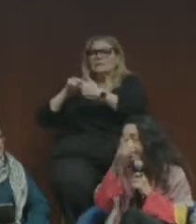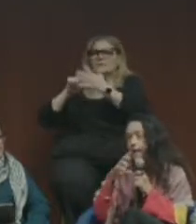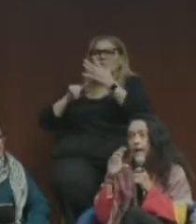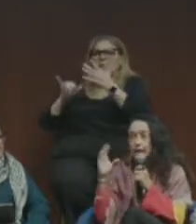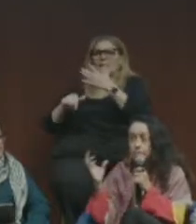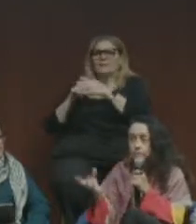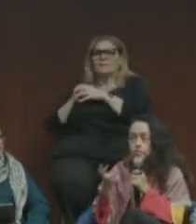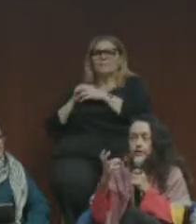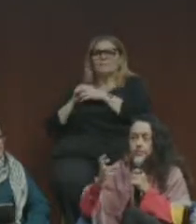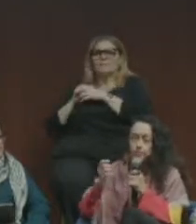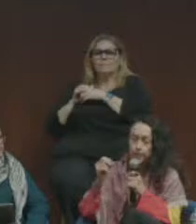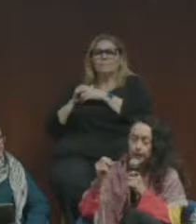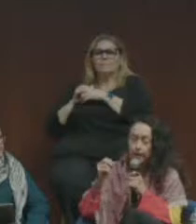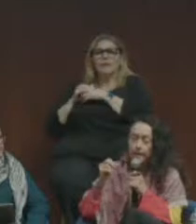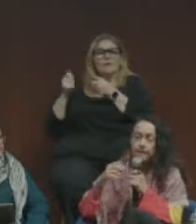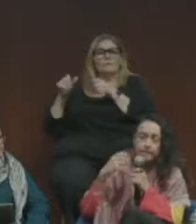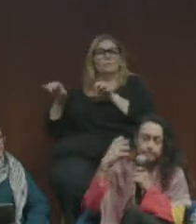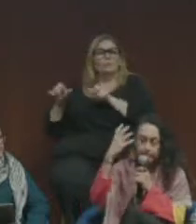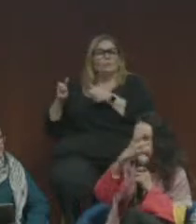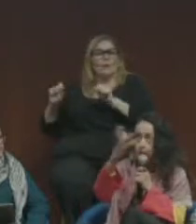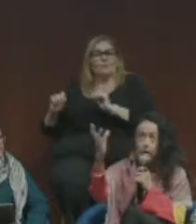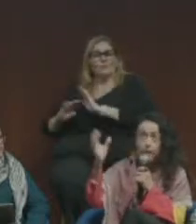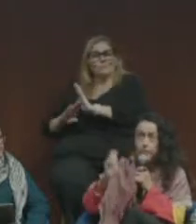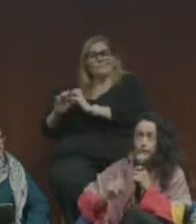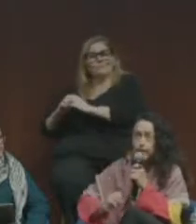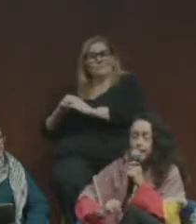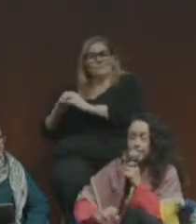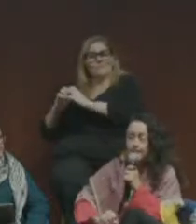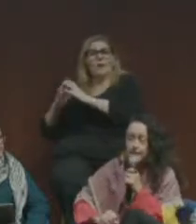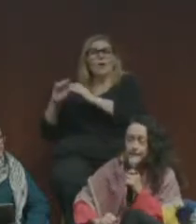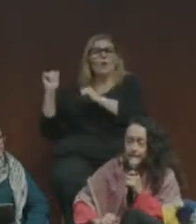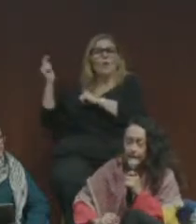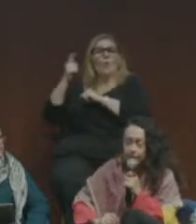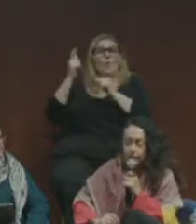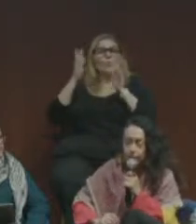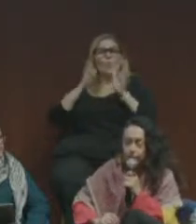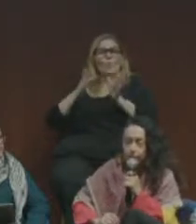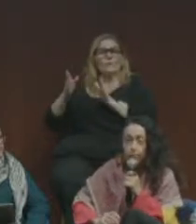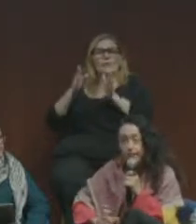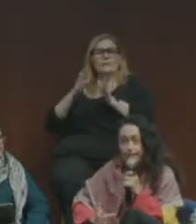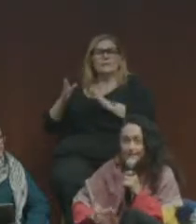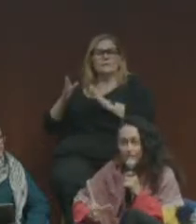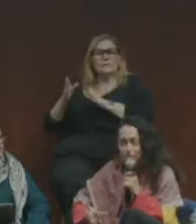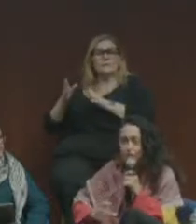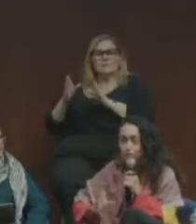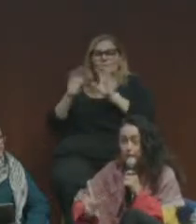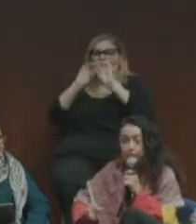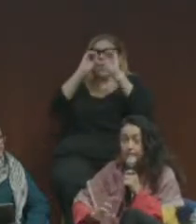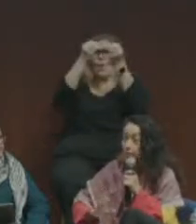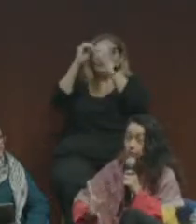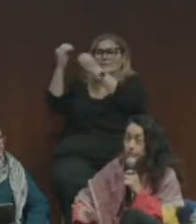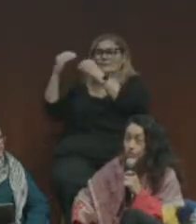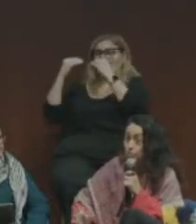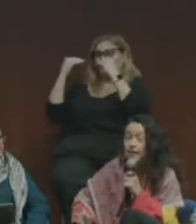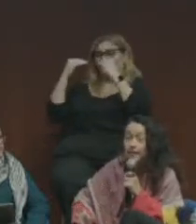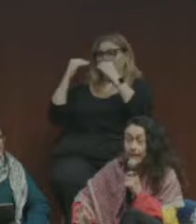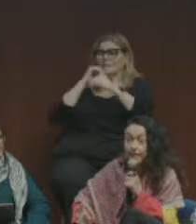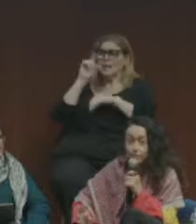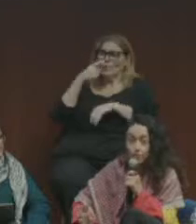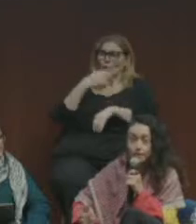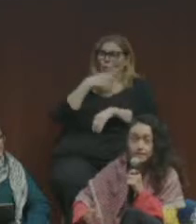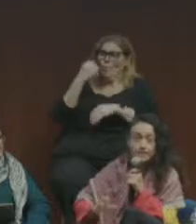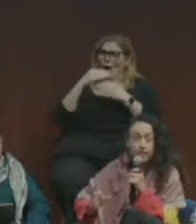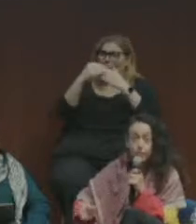As we're trying to do that, all the organizing kind of organizations that trained us that weren't just